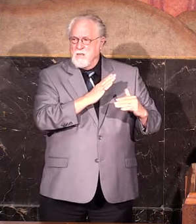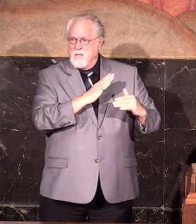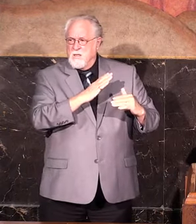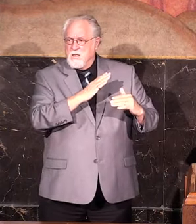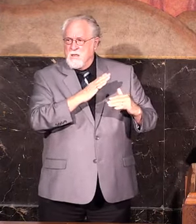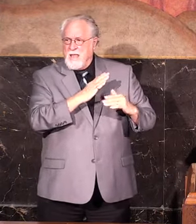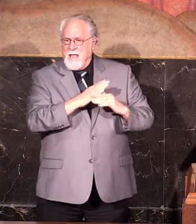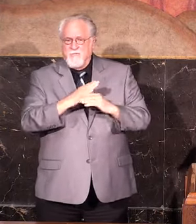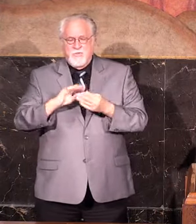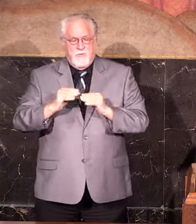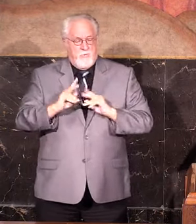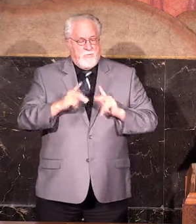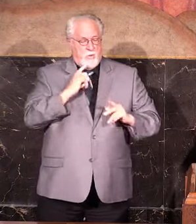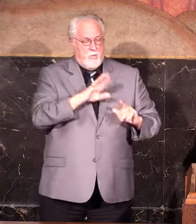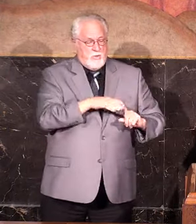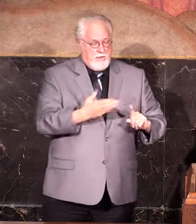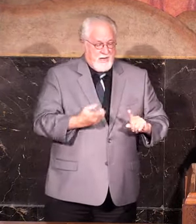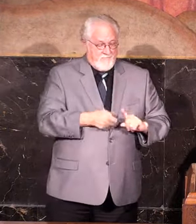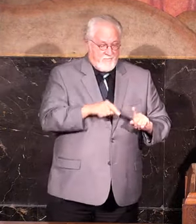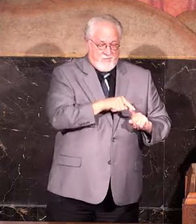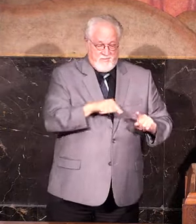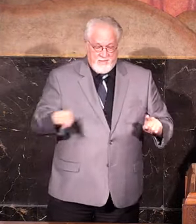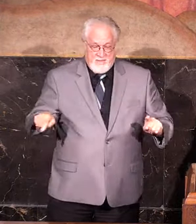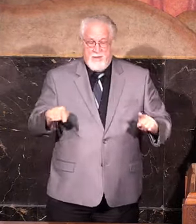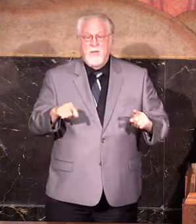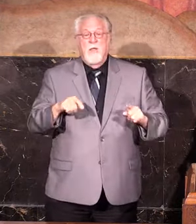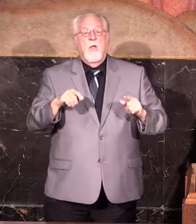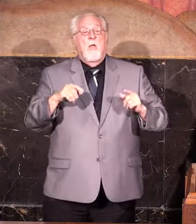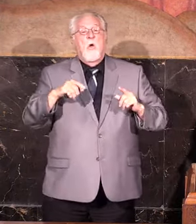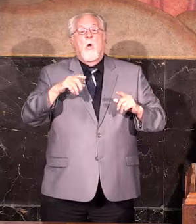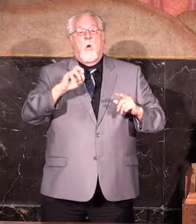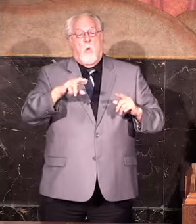have died from those things like hypertension and diabetes?